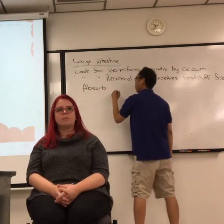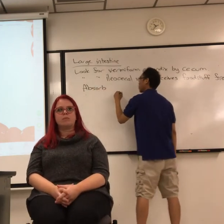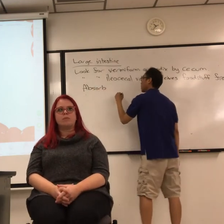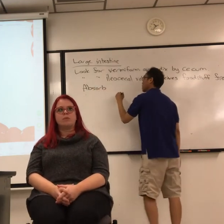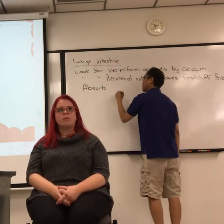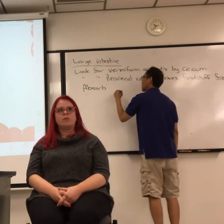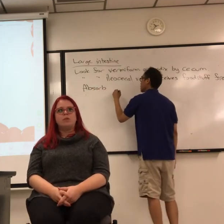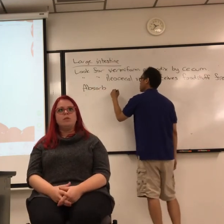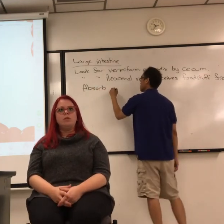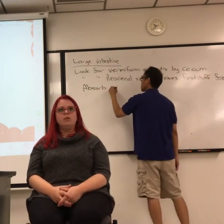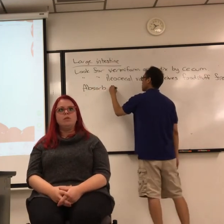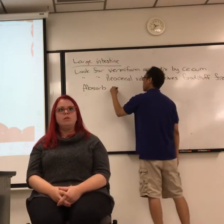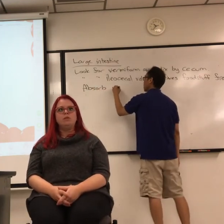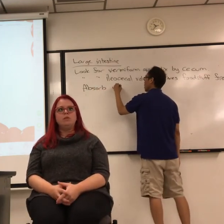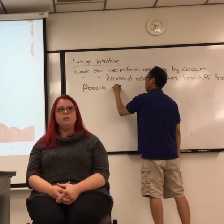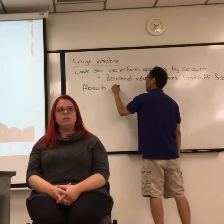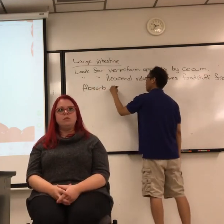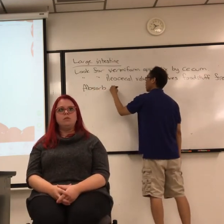Absorb